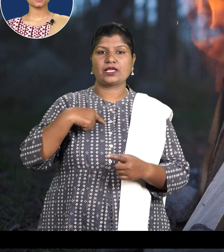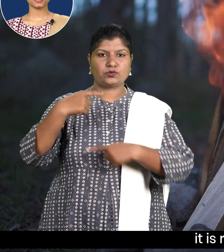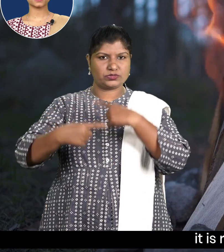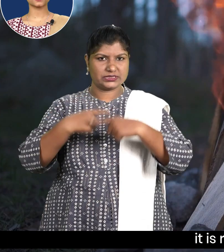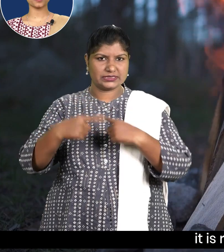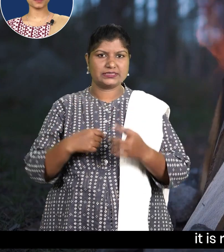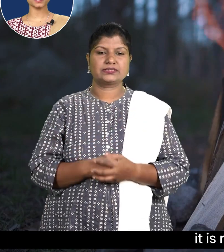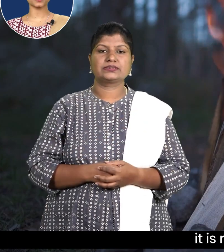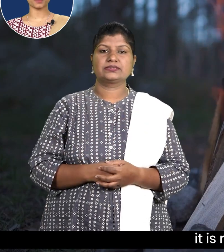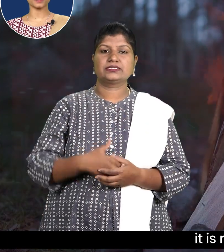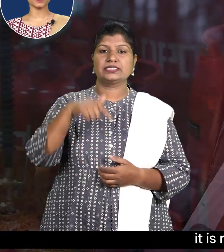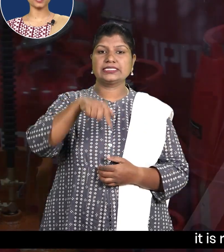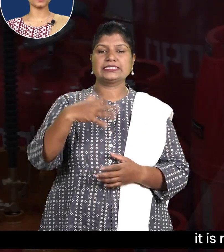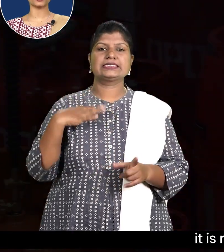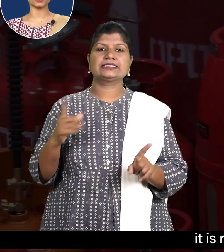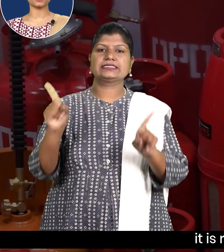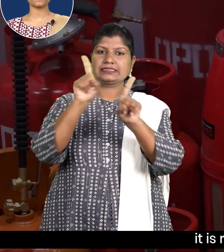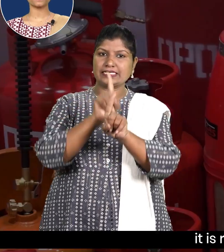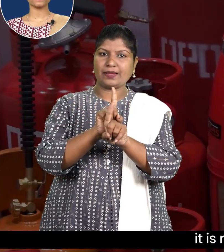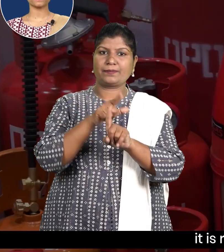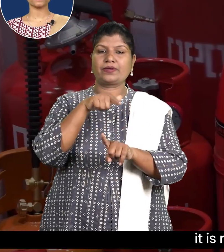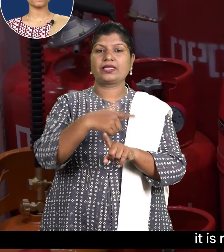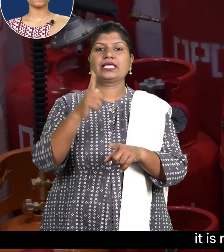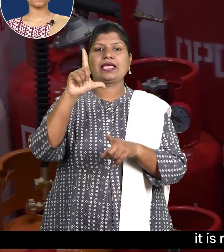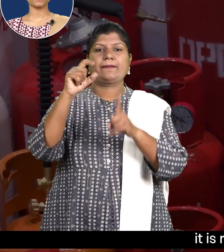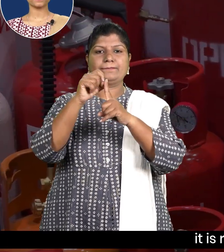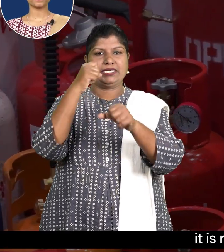Nowadays, it is replaced by LPG.